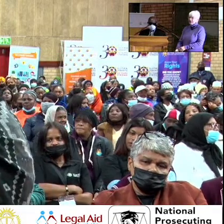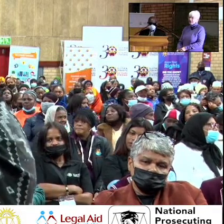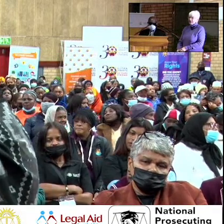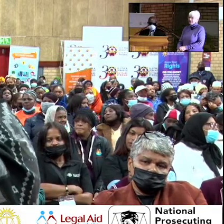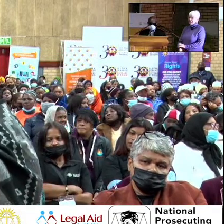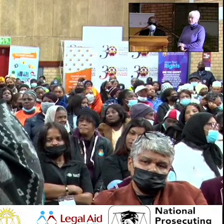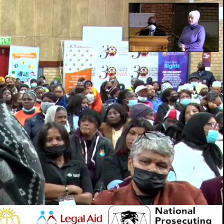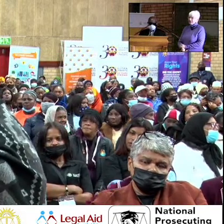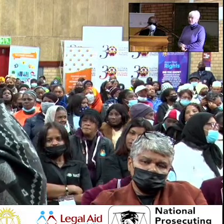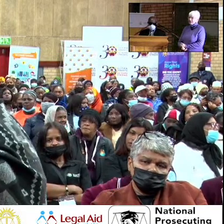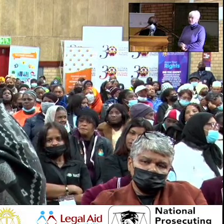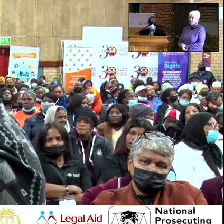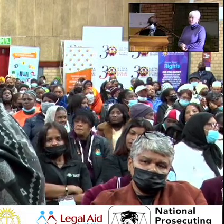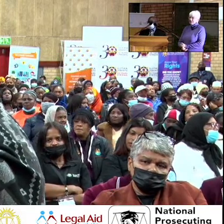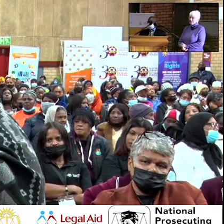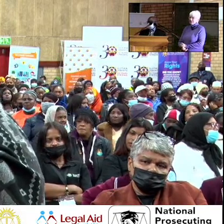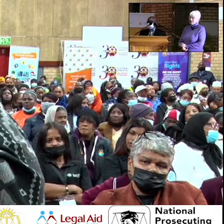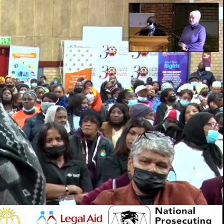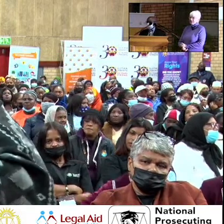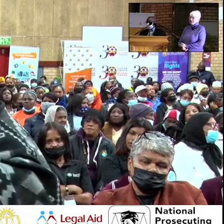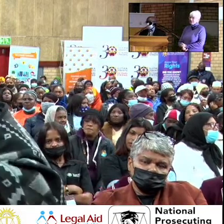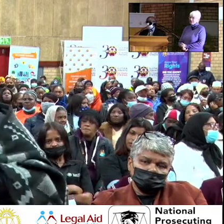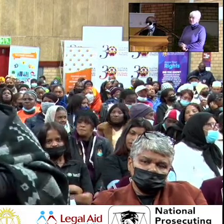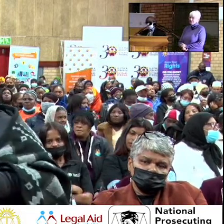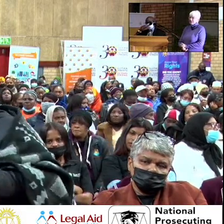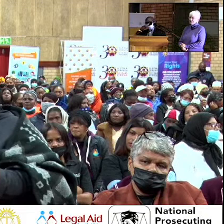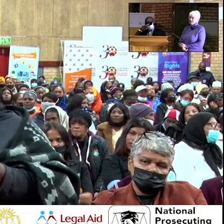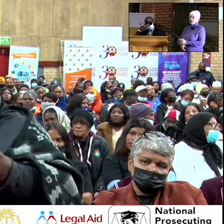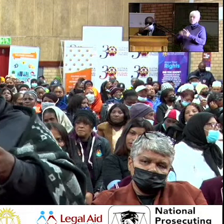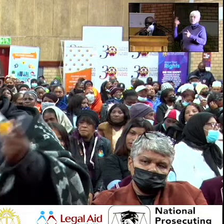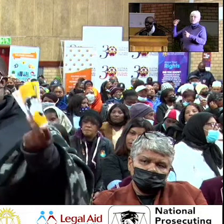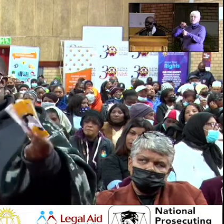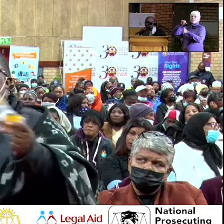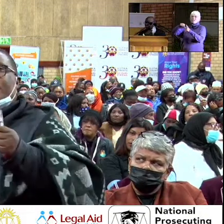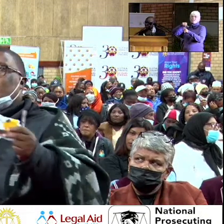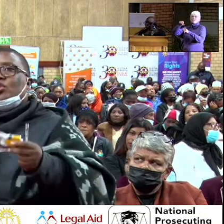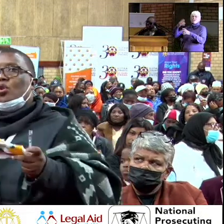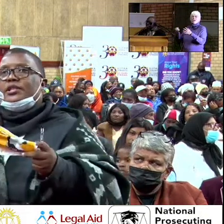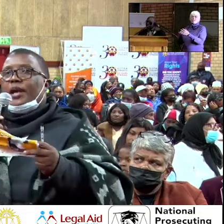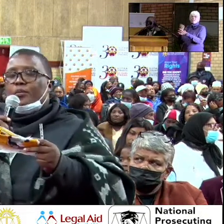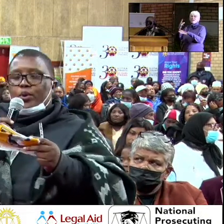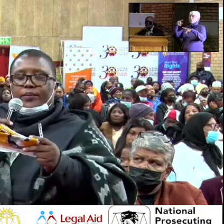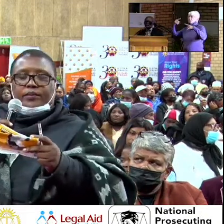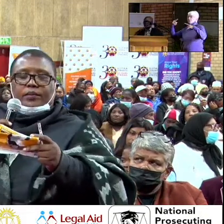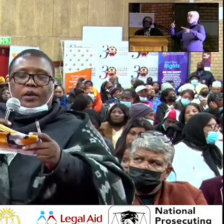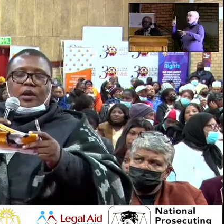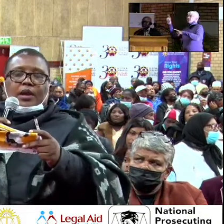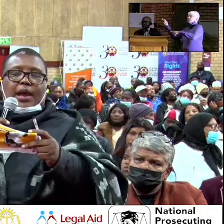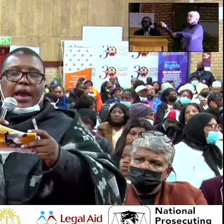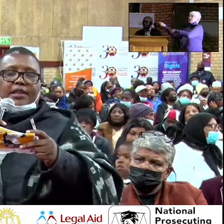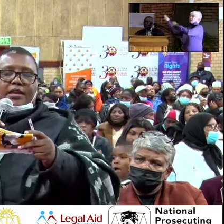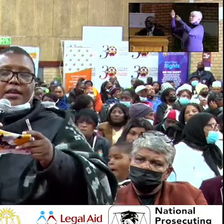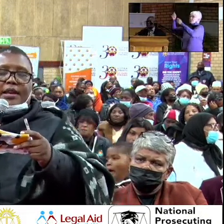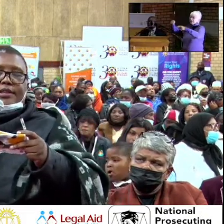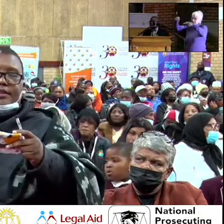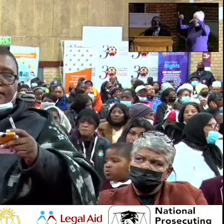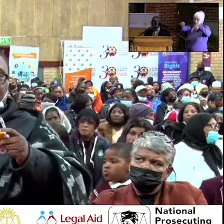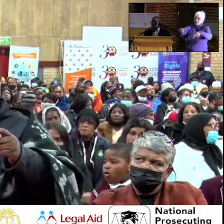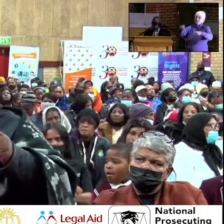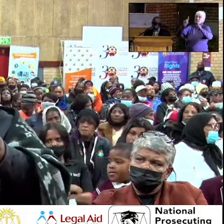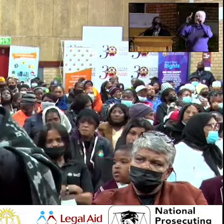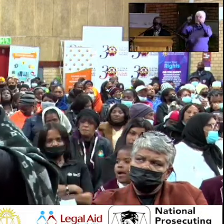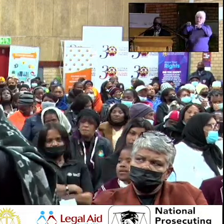are supposed to be brought to our communities. I mean, something is wrong somewhere. I think